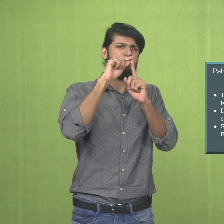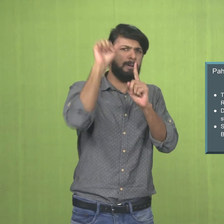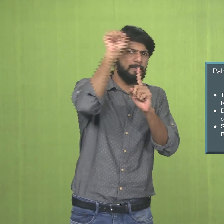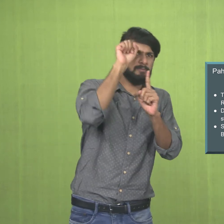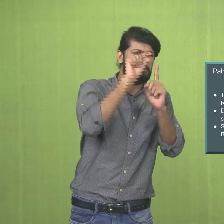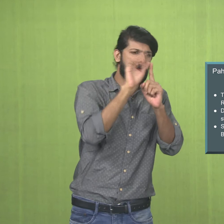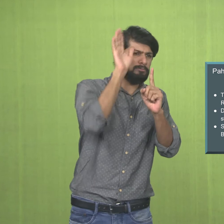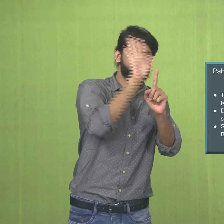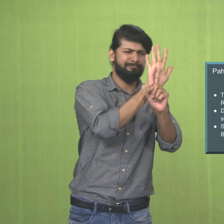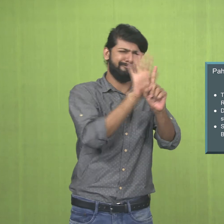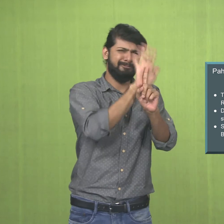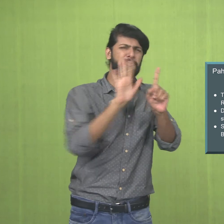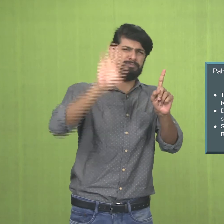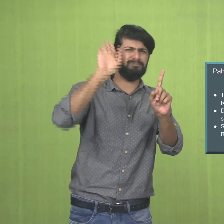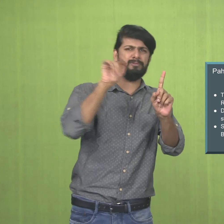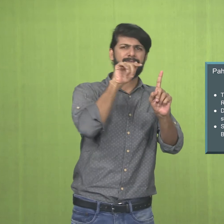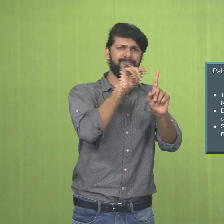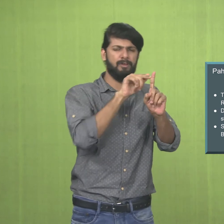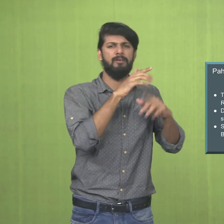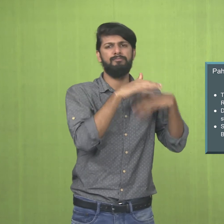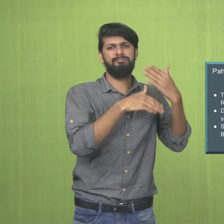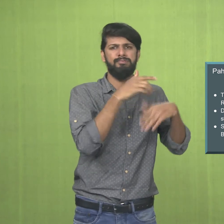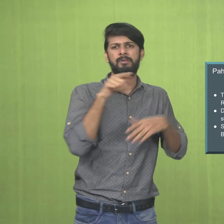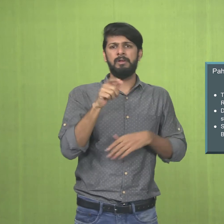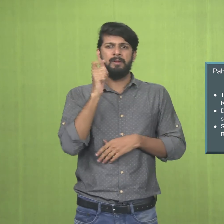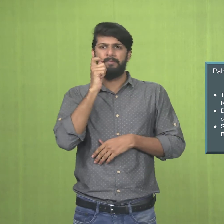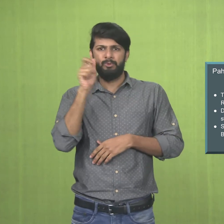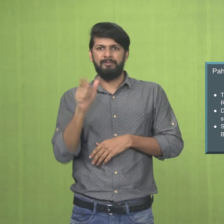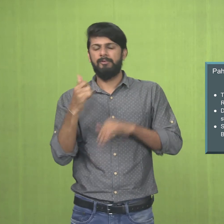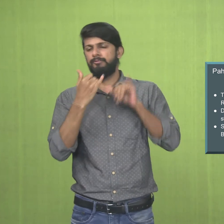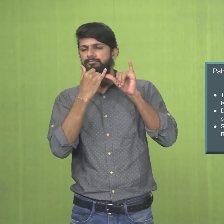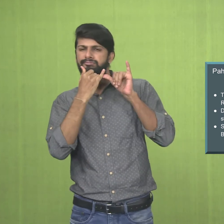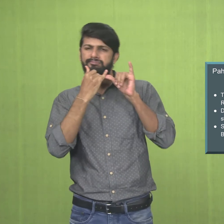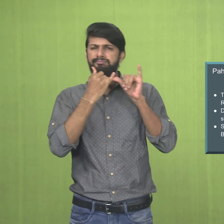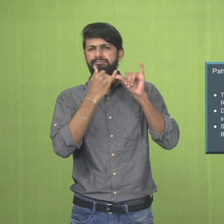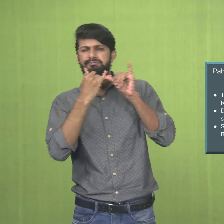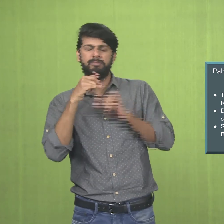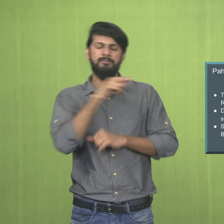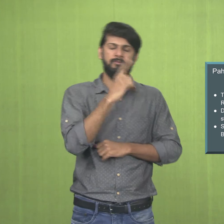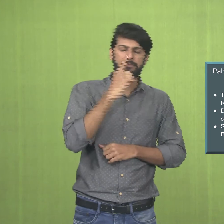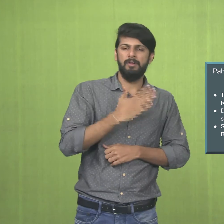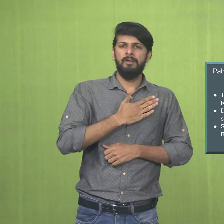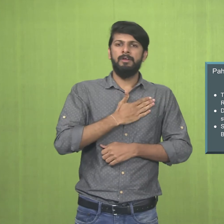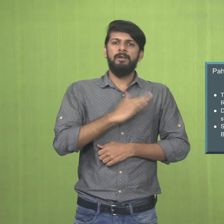Let us understand the story of Heer and Ranjha. This was long back in Punjab